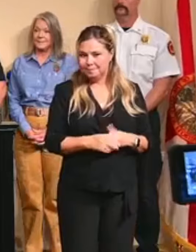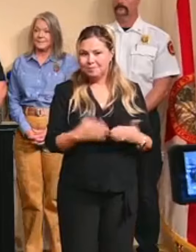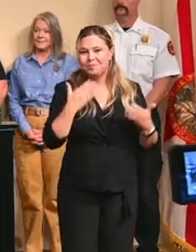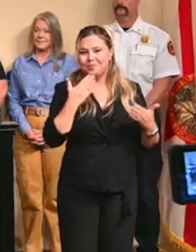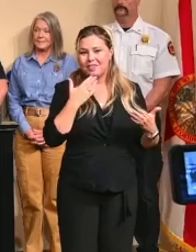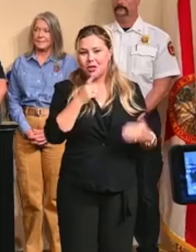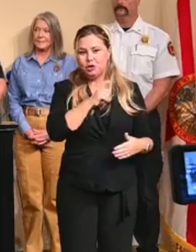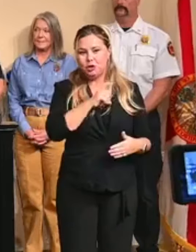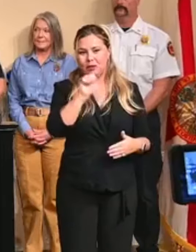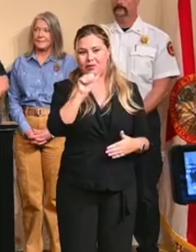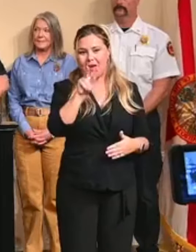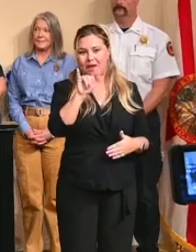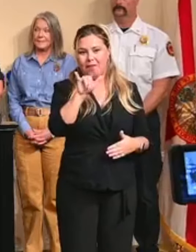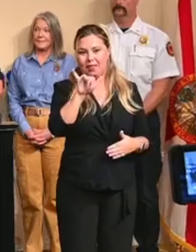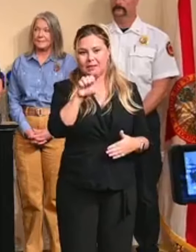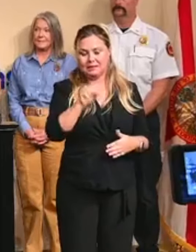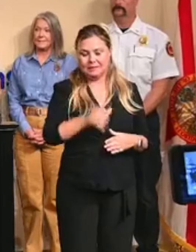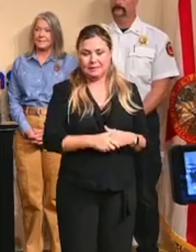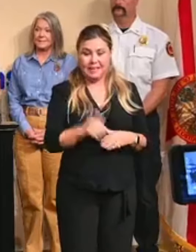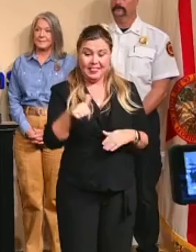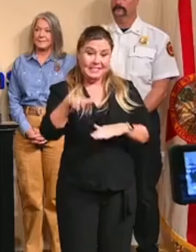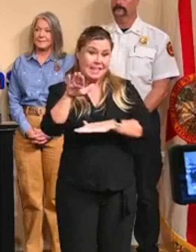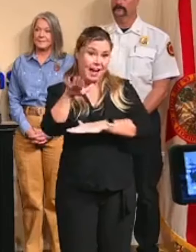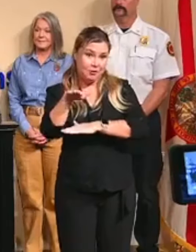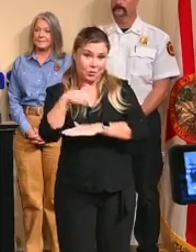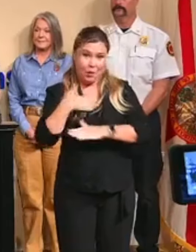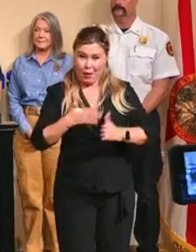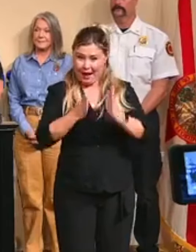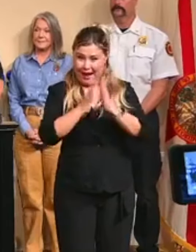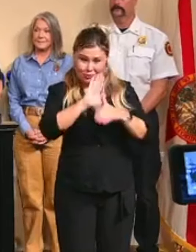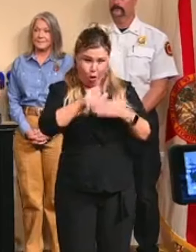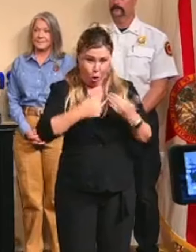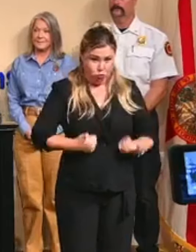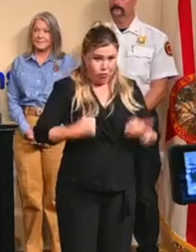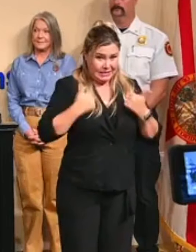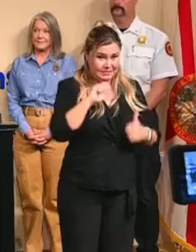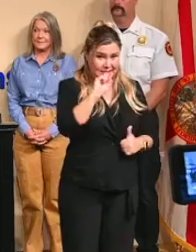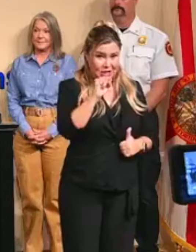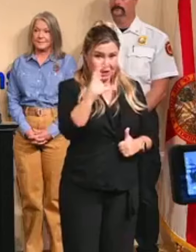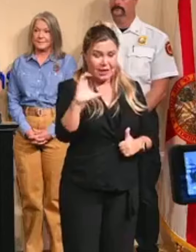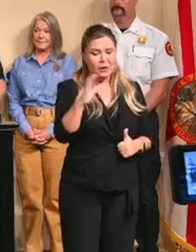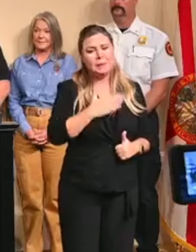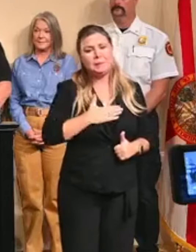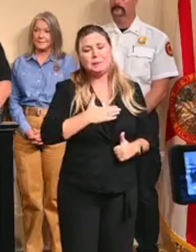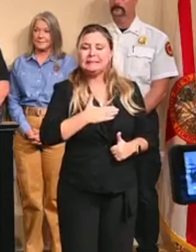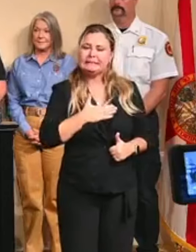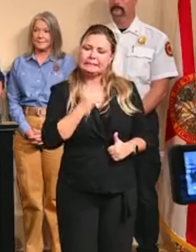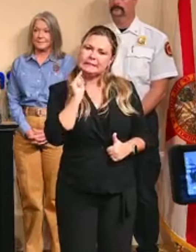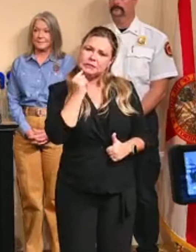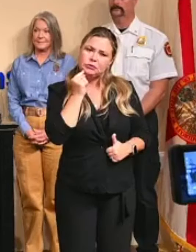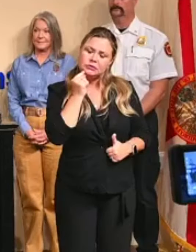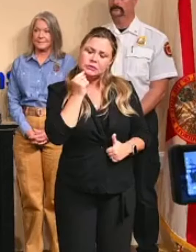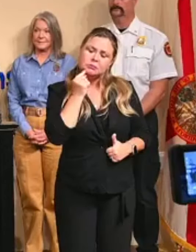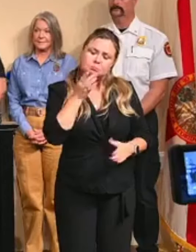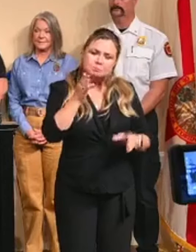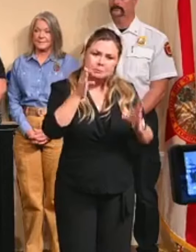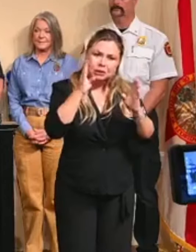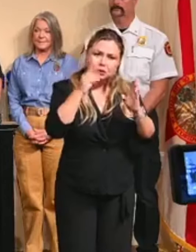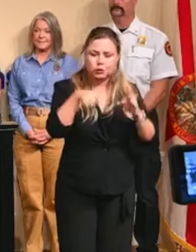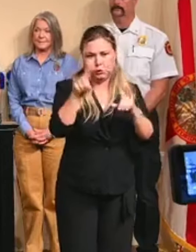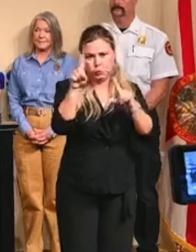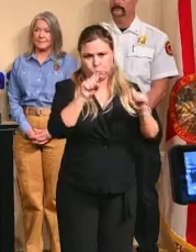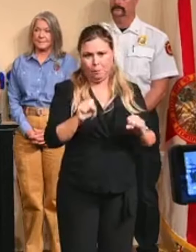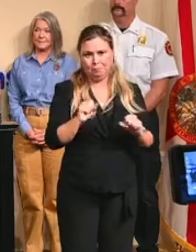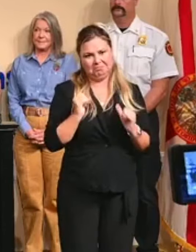Thank you, Chief Avalese. This afternoon, I'm going to ask all the residents of St. John's County to please take this storm seriously, as we